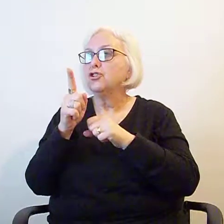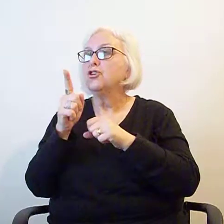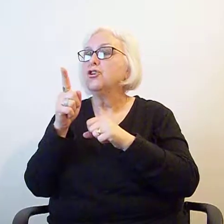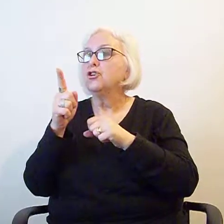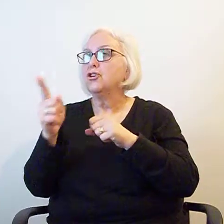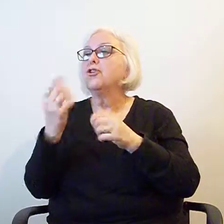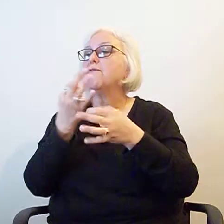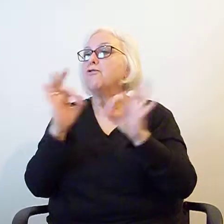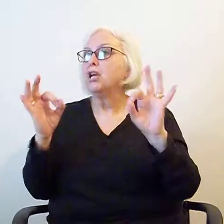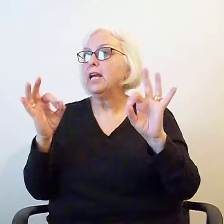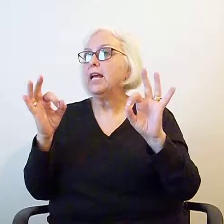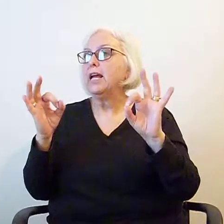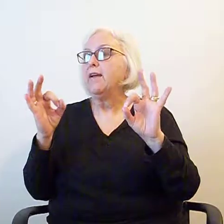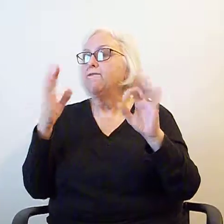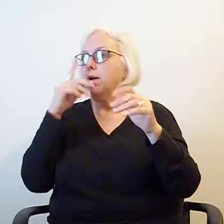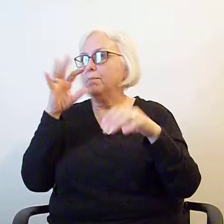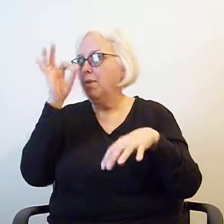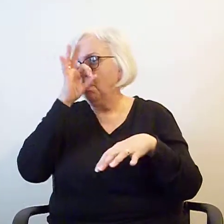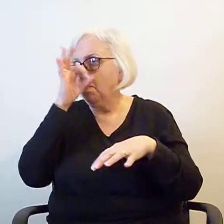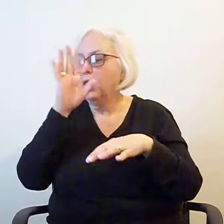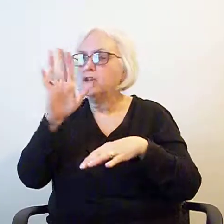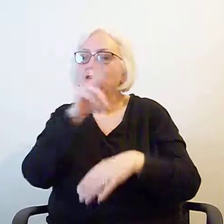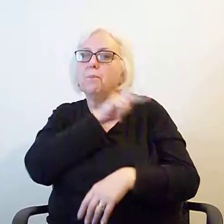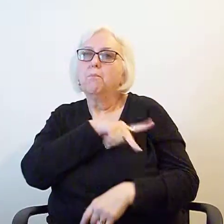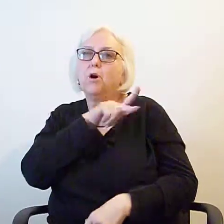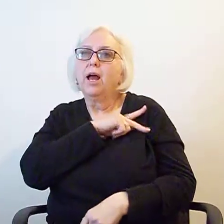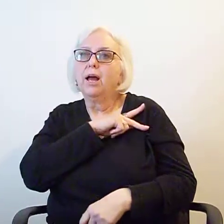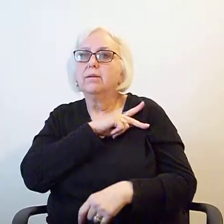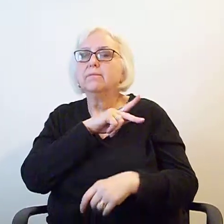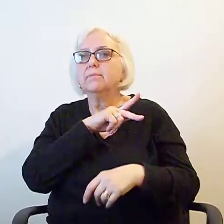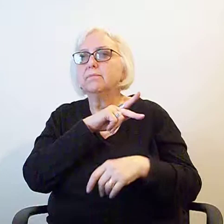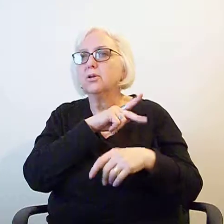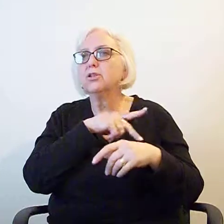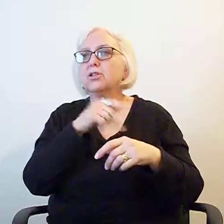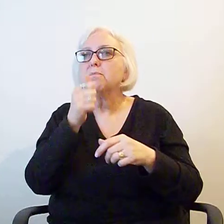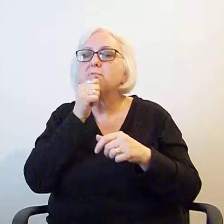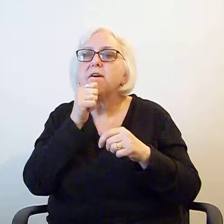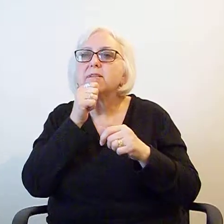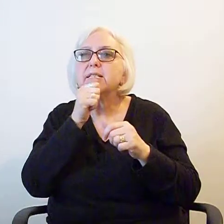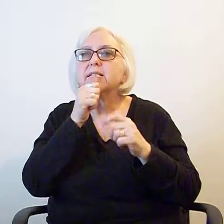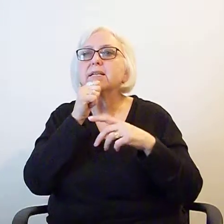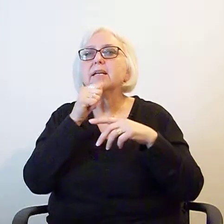privacy and our duty to promote a safe environment.